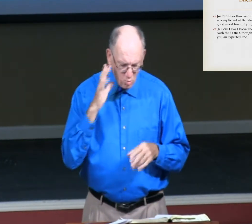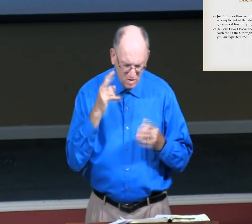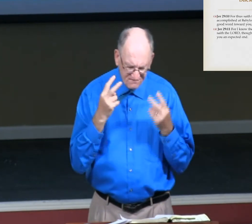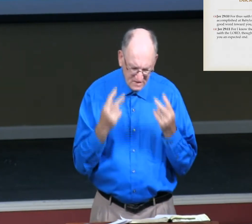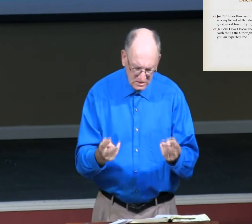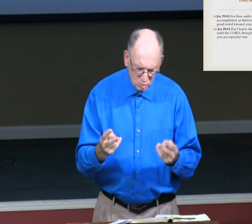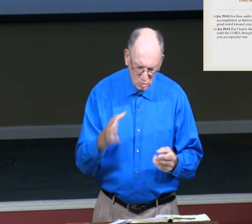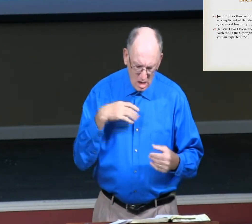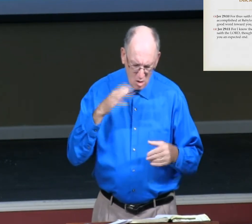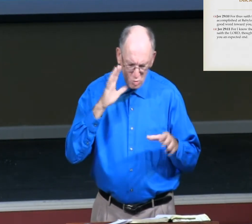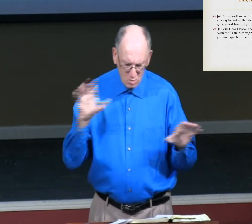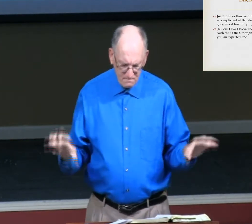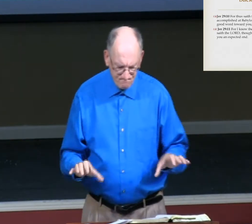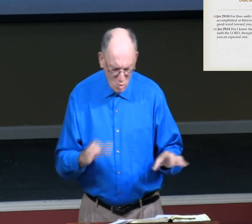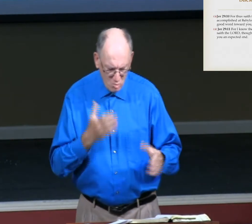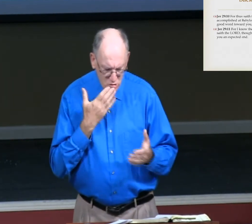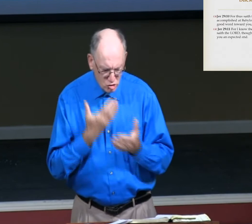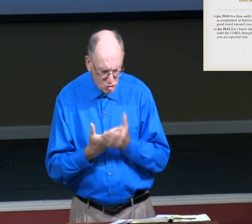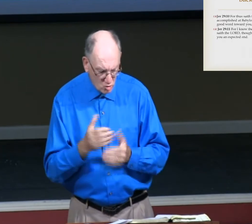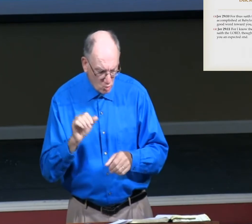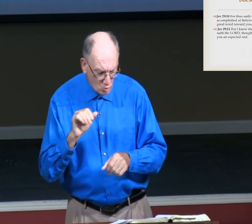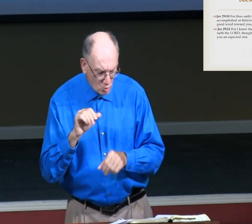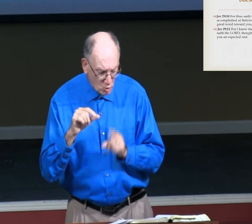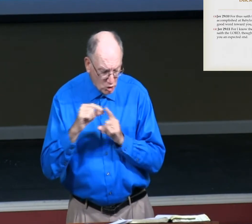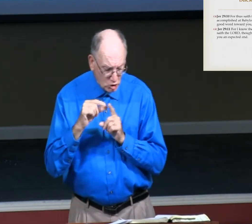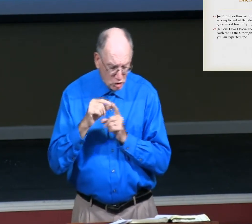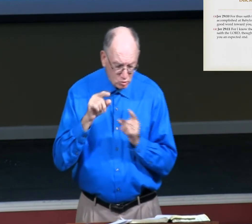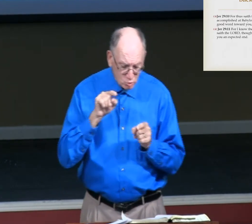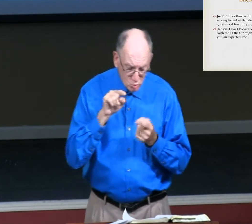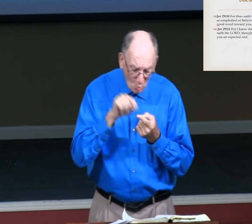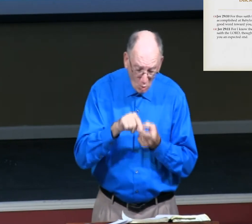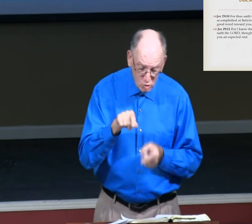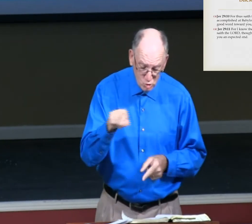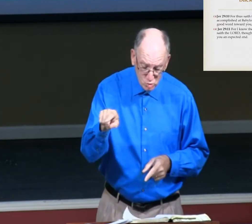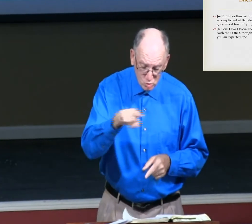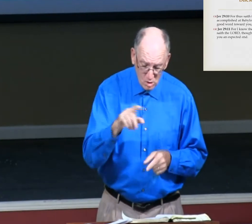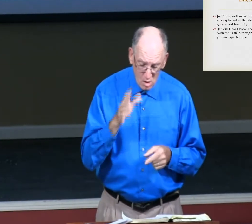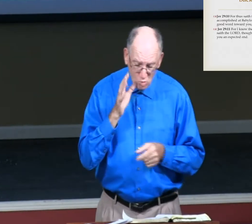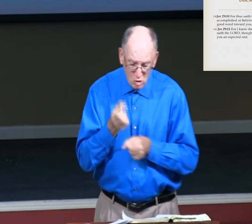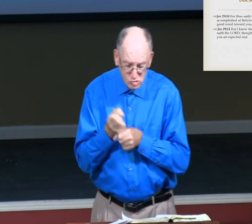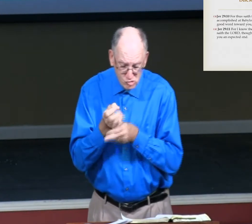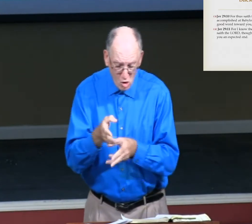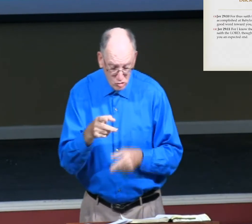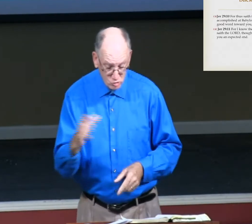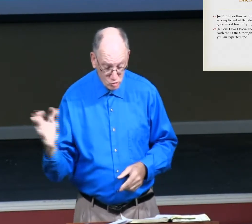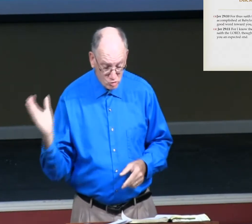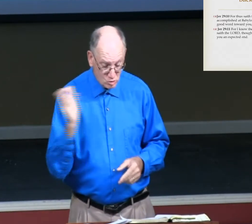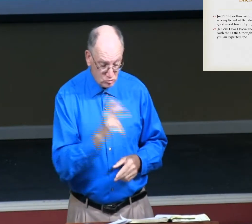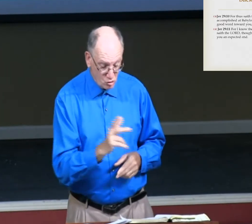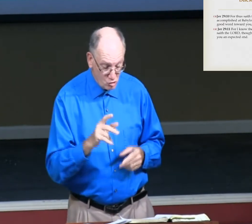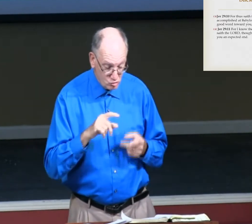you, and perform my good word toward you, in causing you to return to this